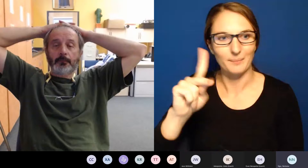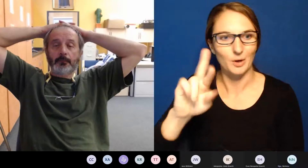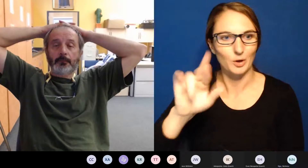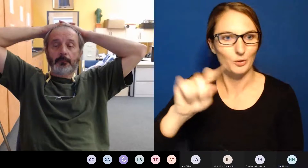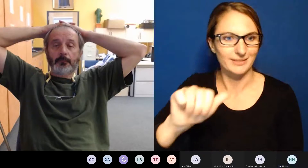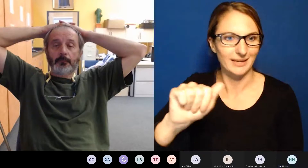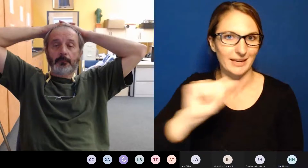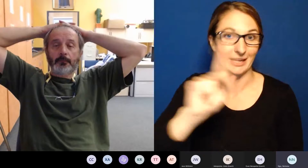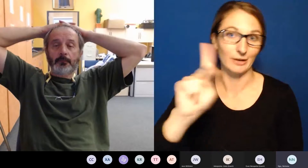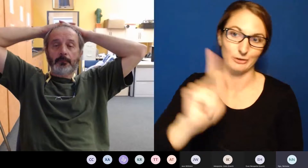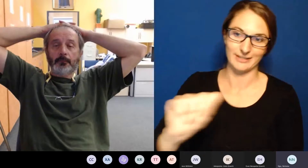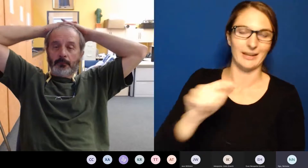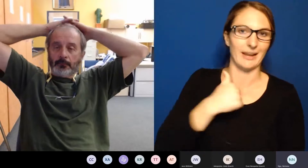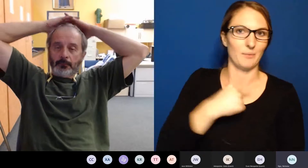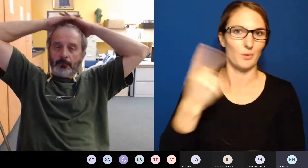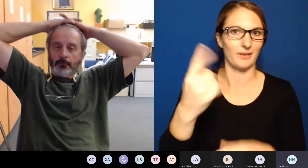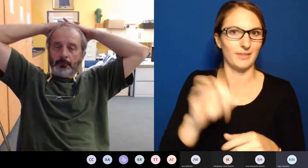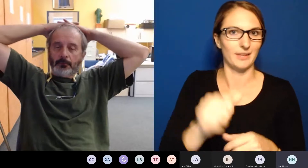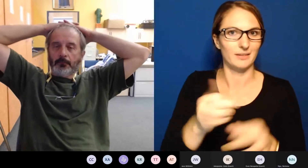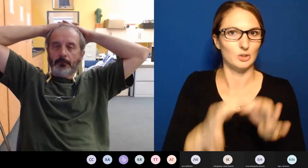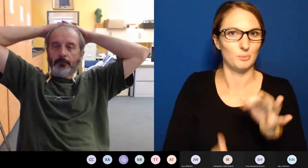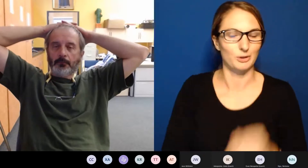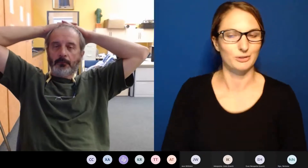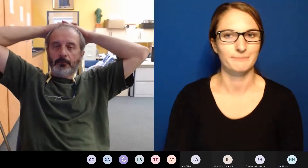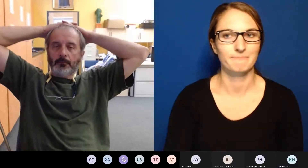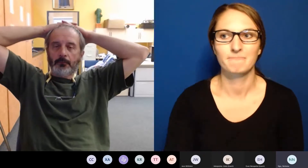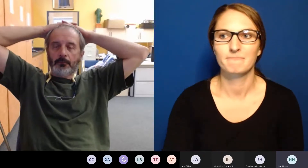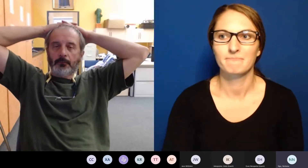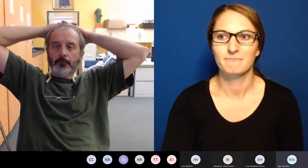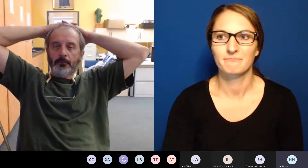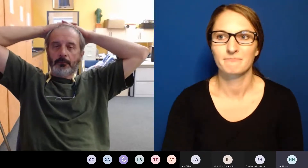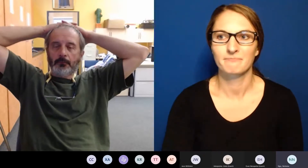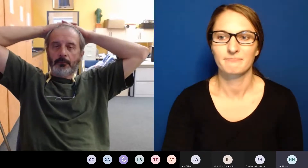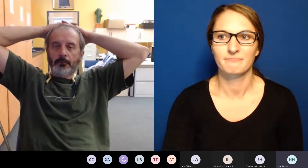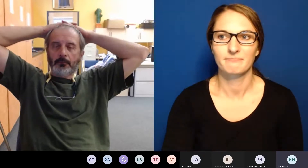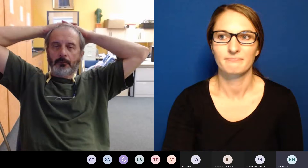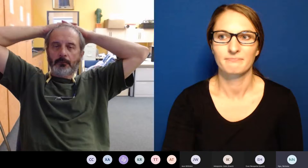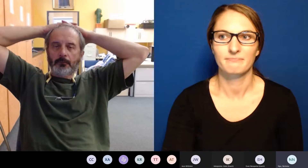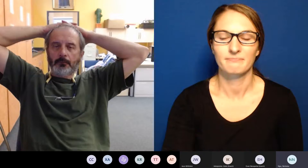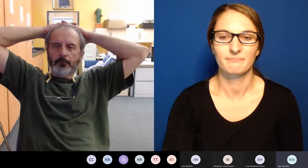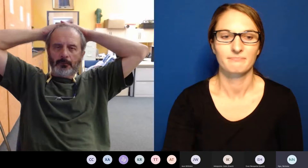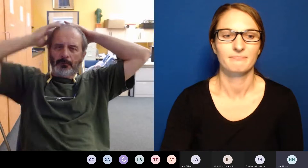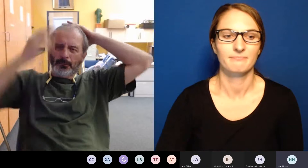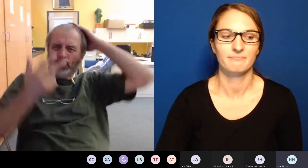Hello, I'm Krista Anderson, and I'm one of the interpreters.